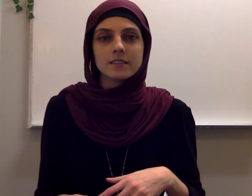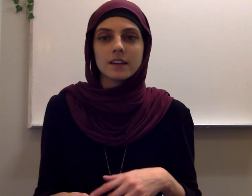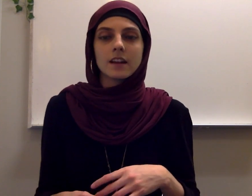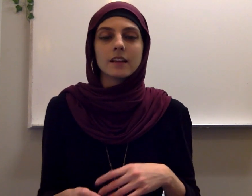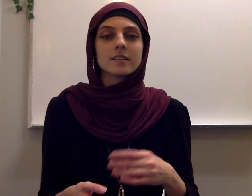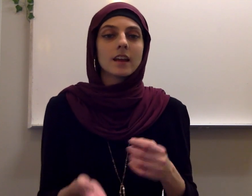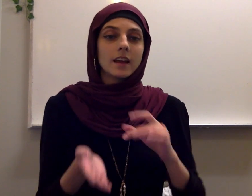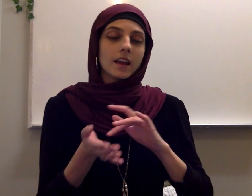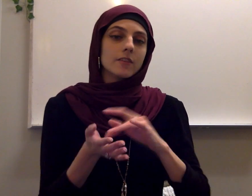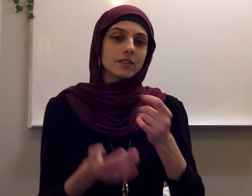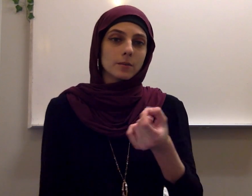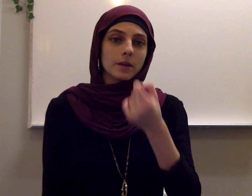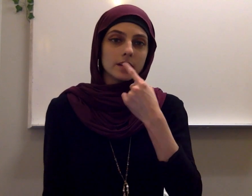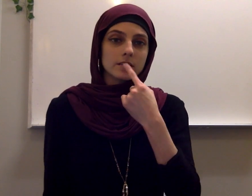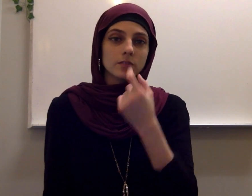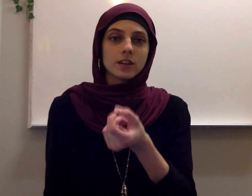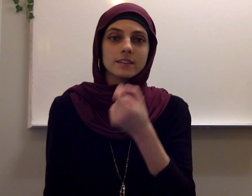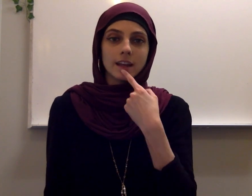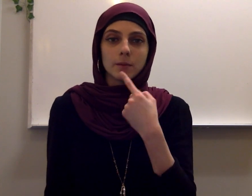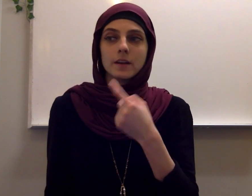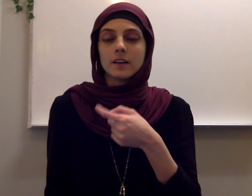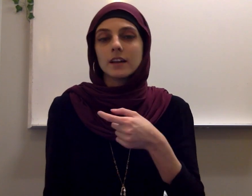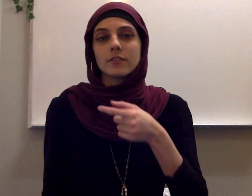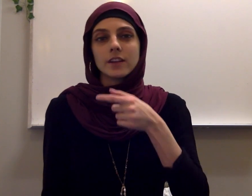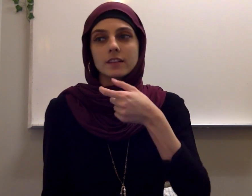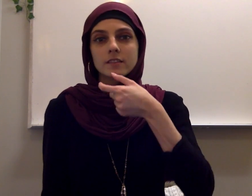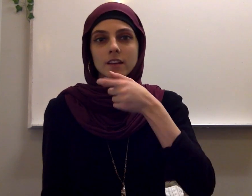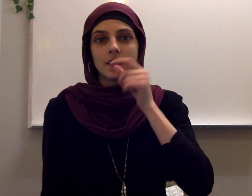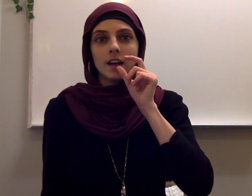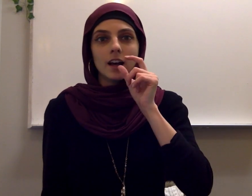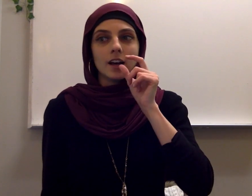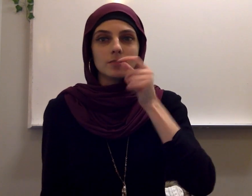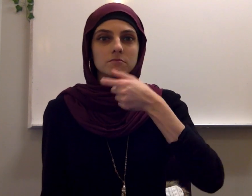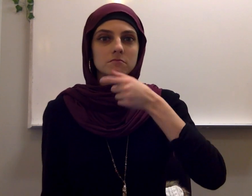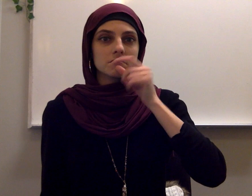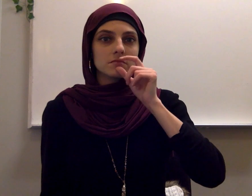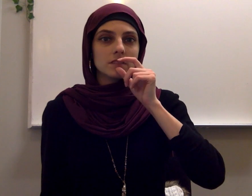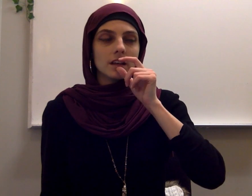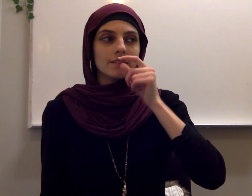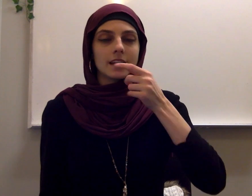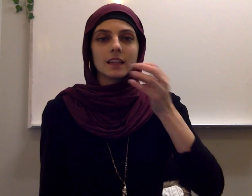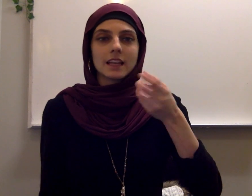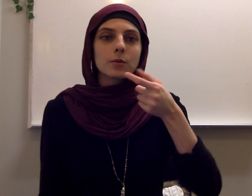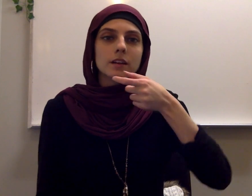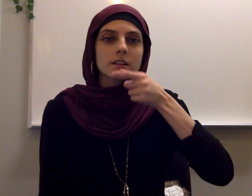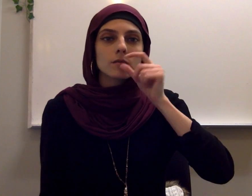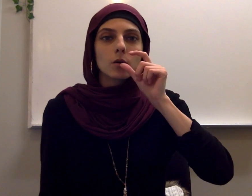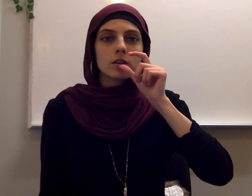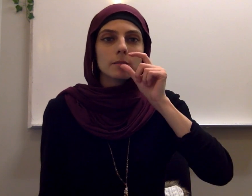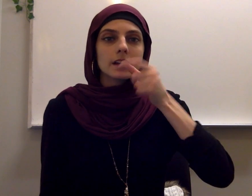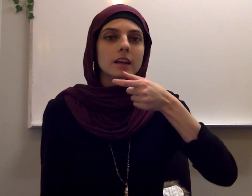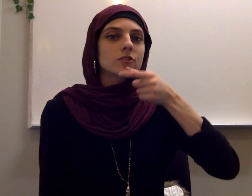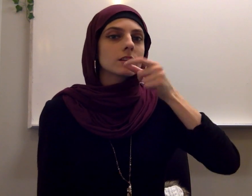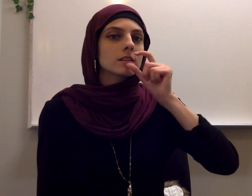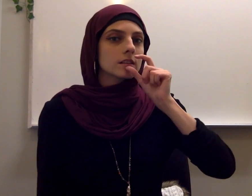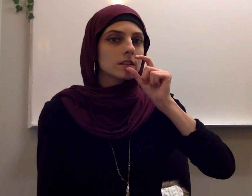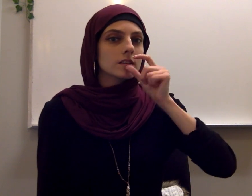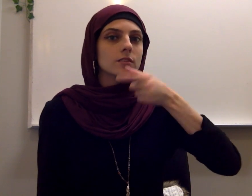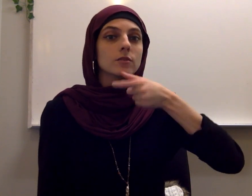it is. If it's a pill, you sign take pill. If it's like a liquid oral medication, you can